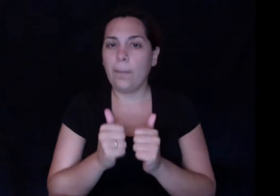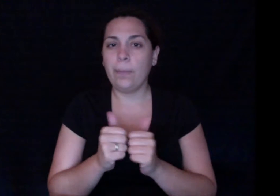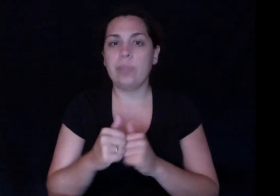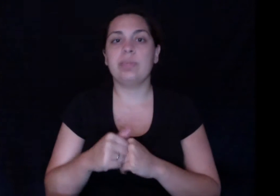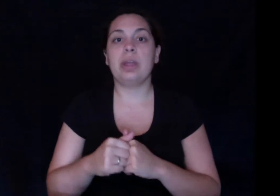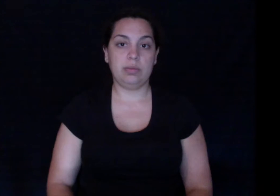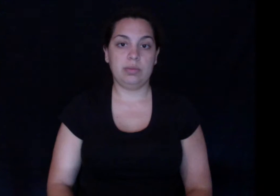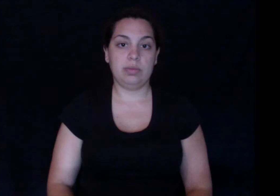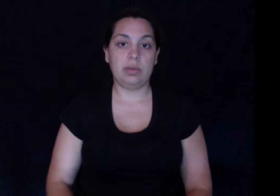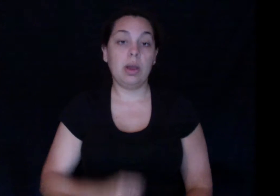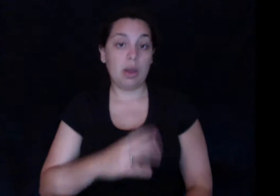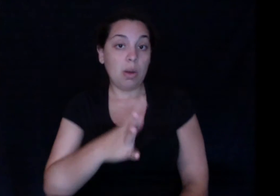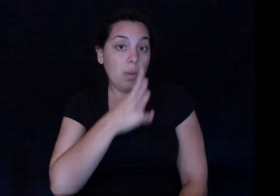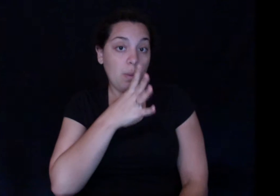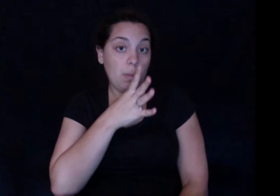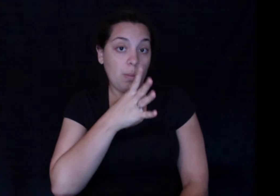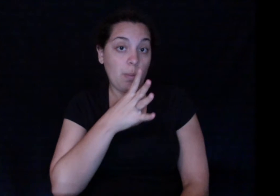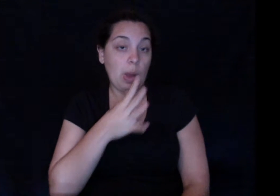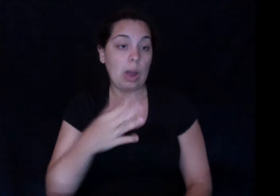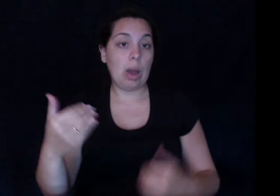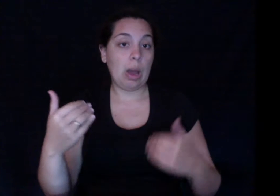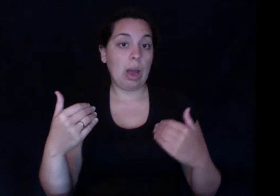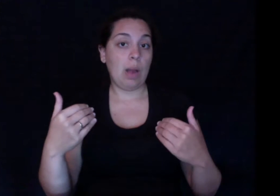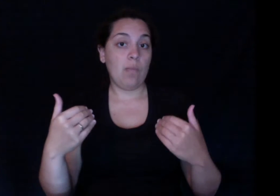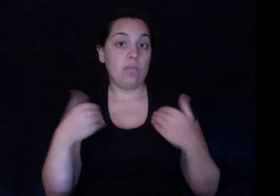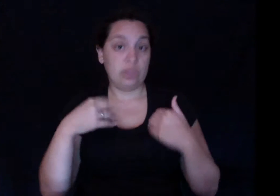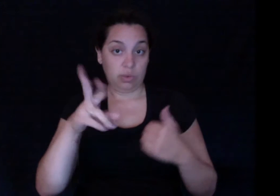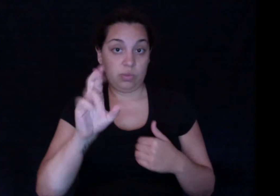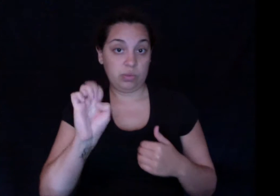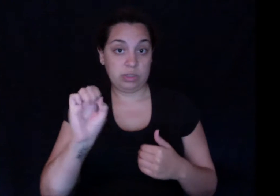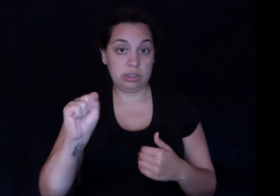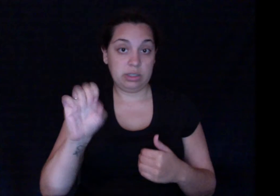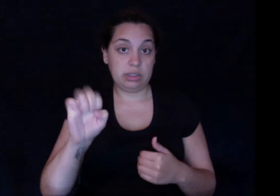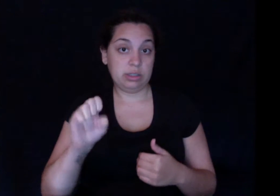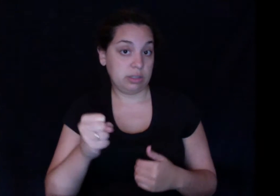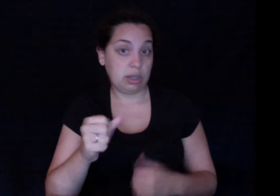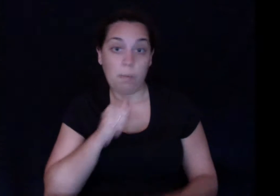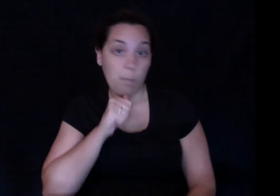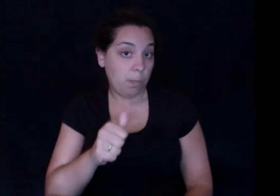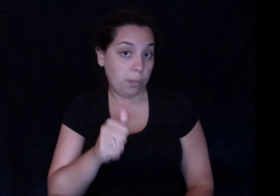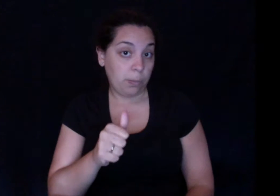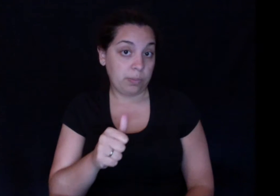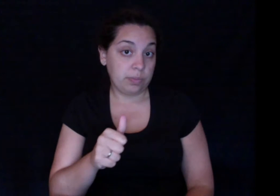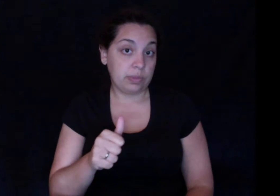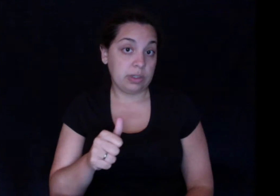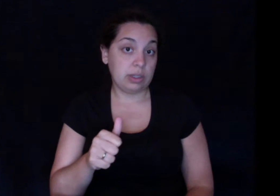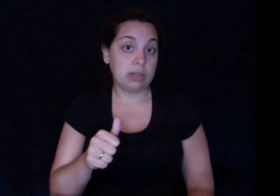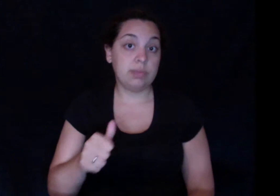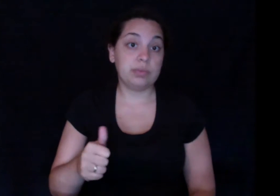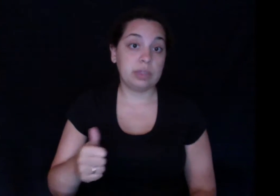positive or B negative. That plus or minus bit is part of what we call the rhesus blood group